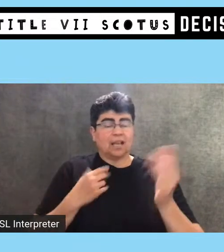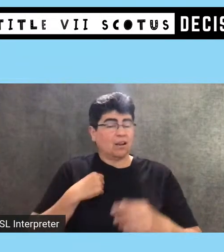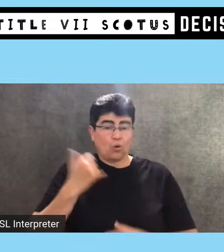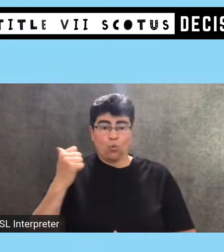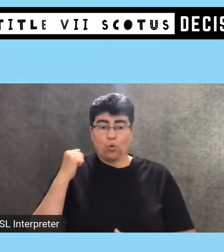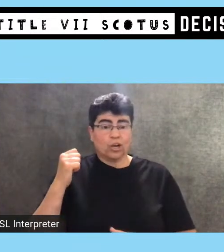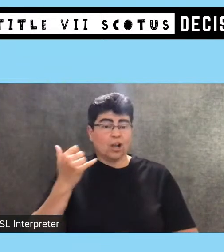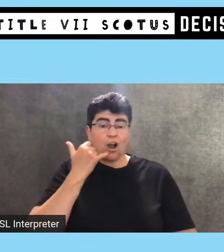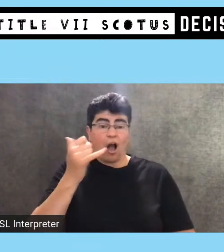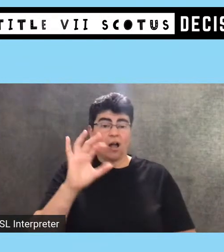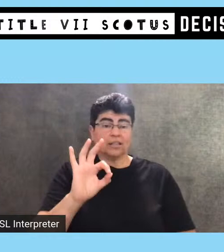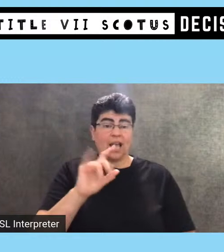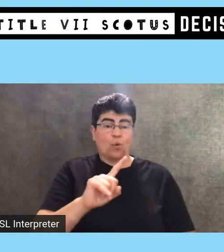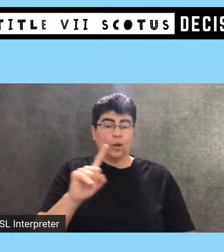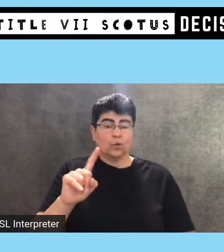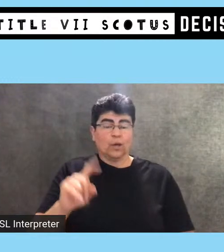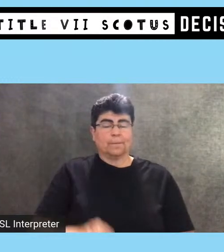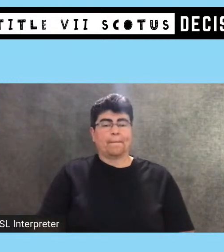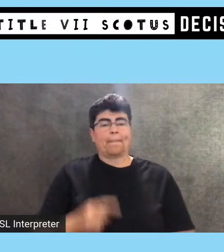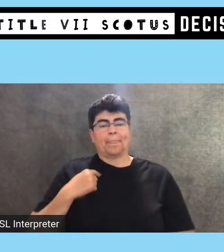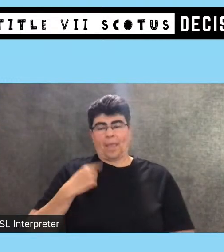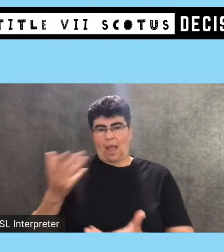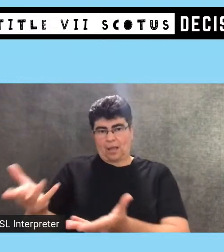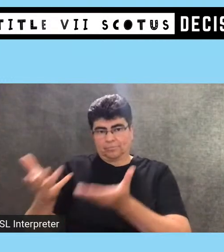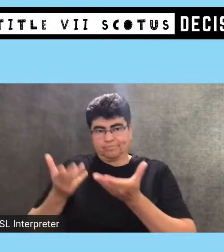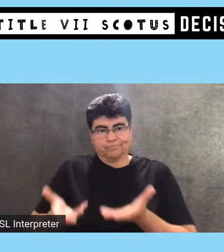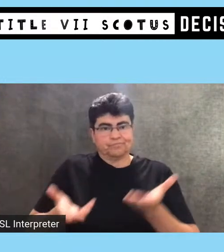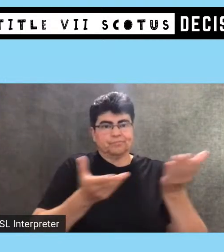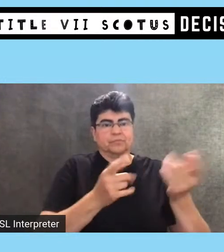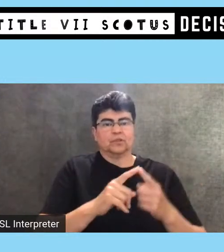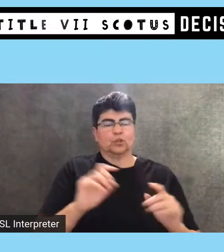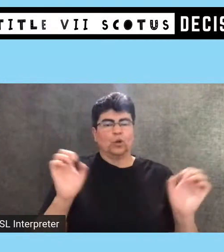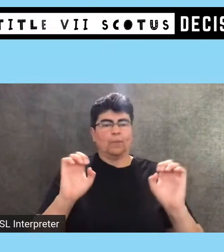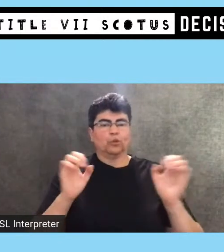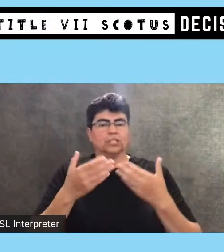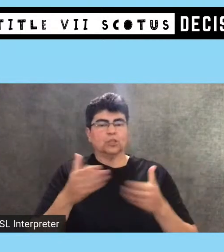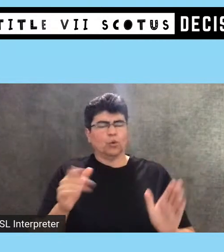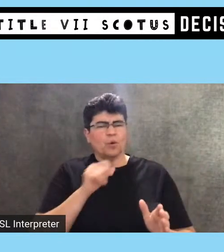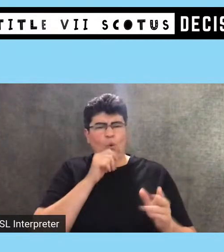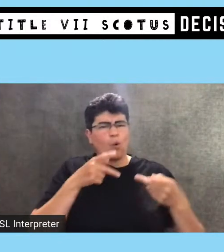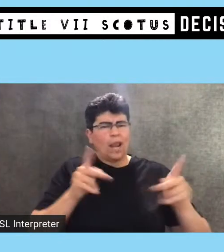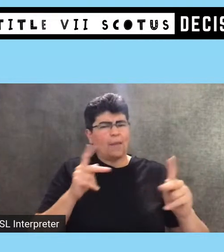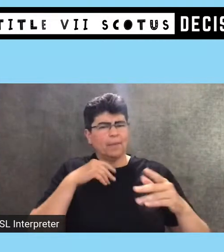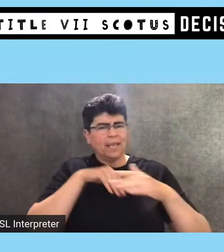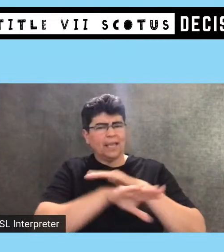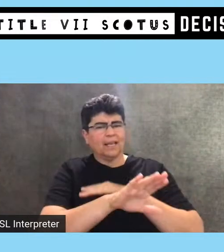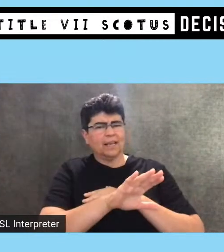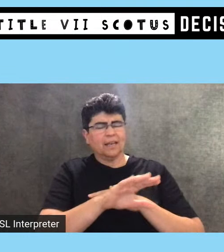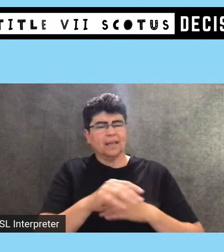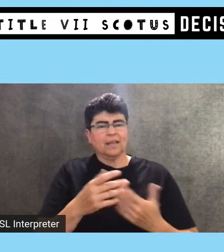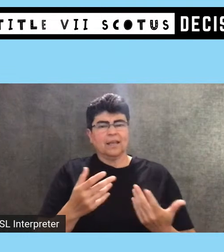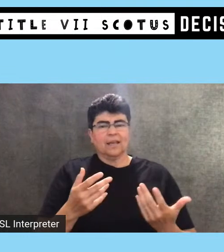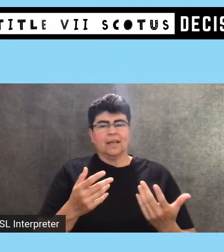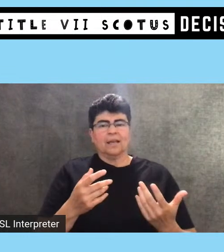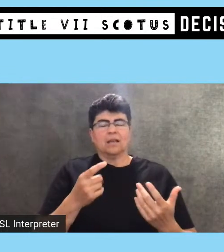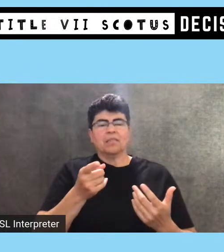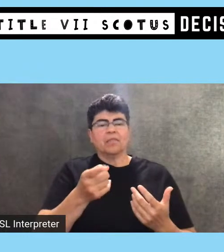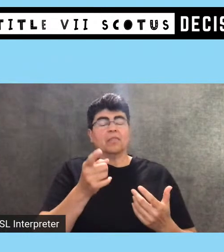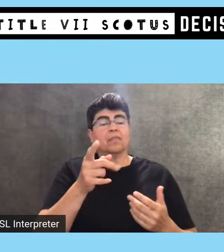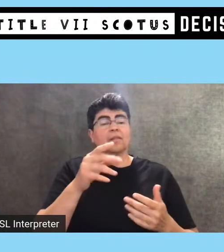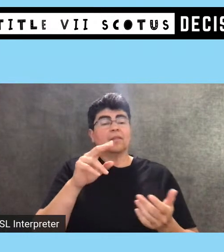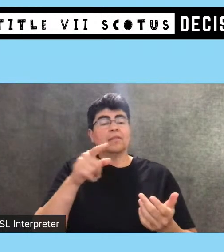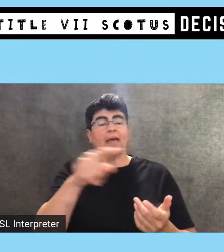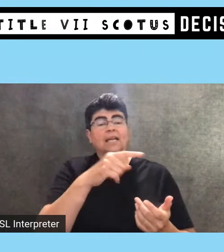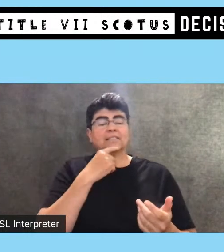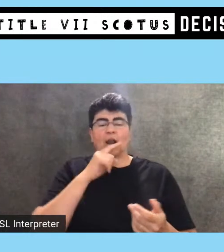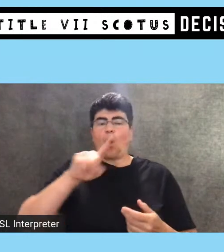911. When I took him to the emergency room, they wouldn't let me through the door. They said that only